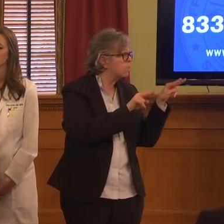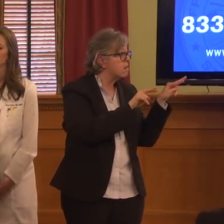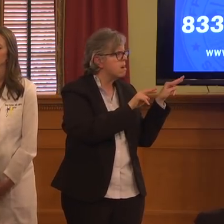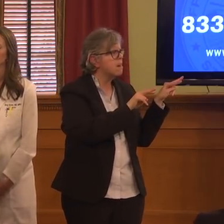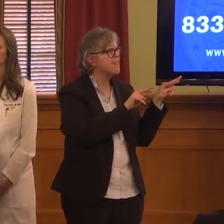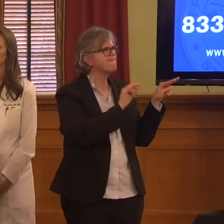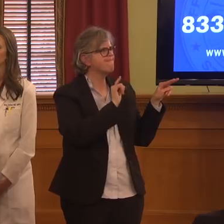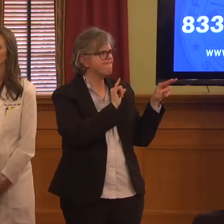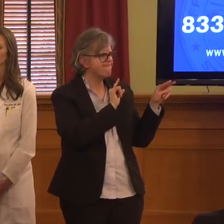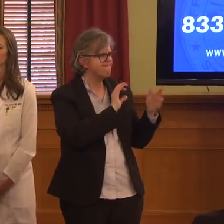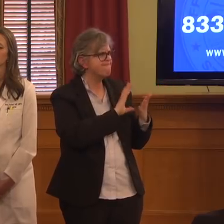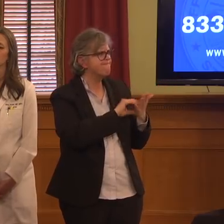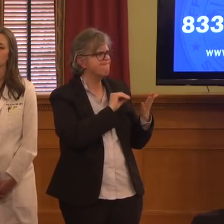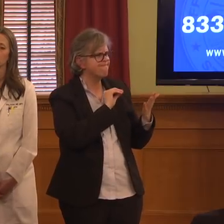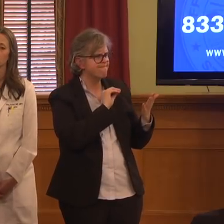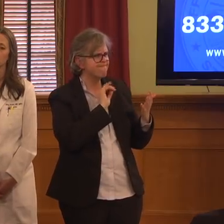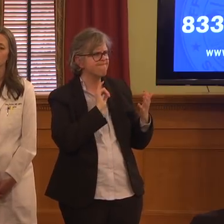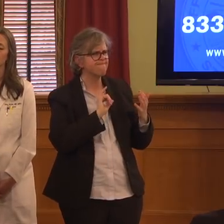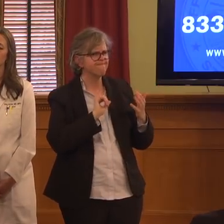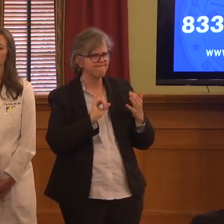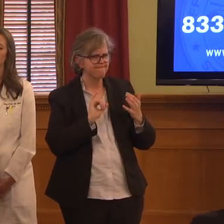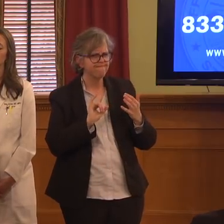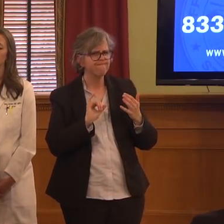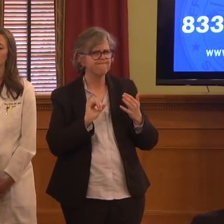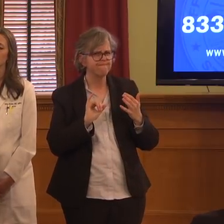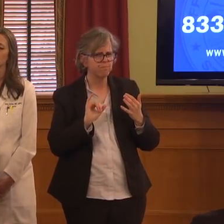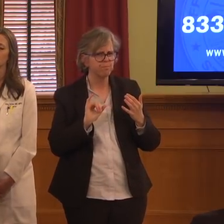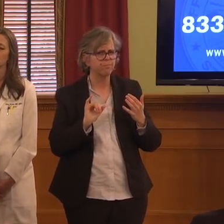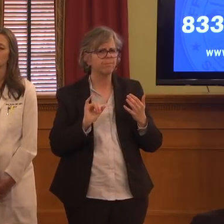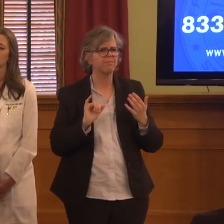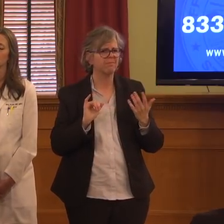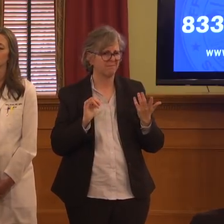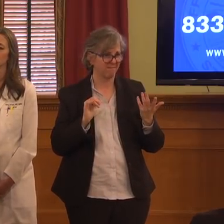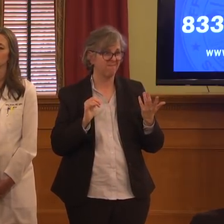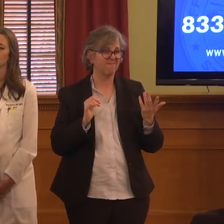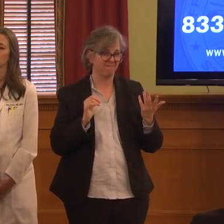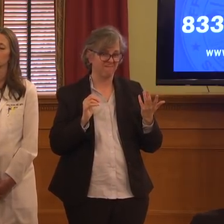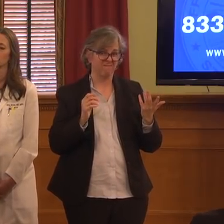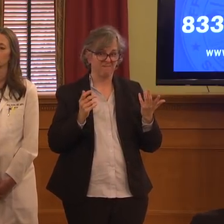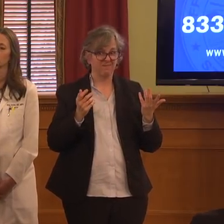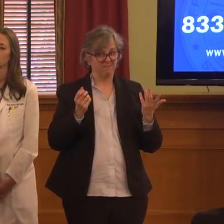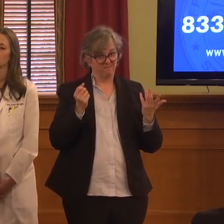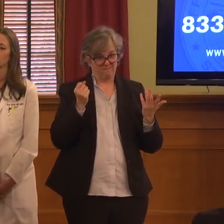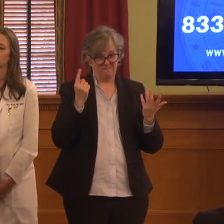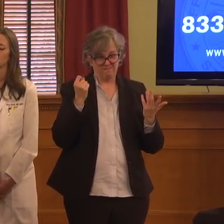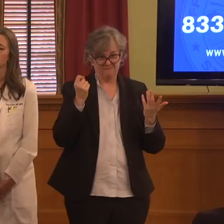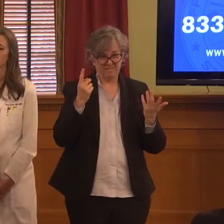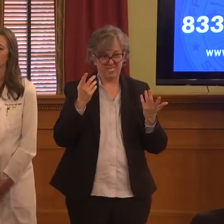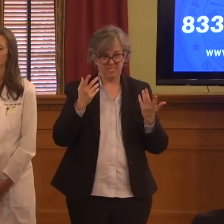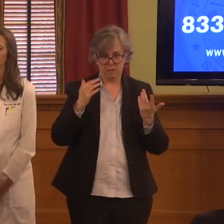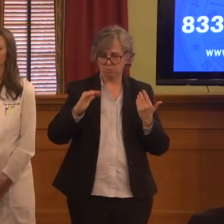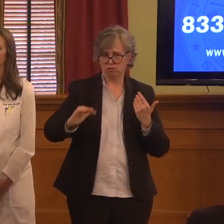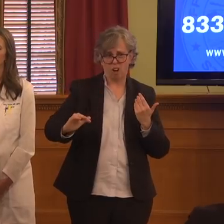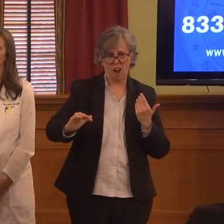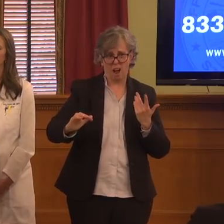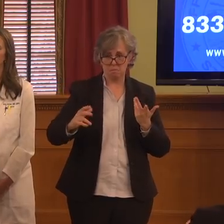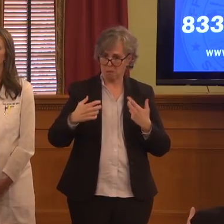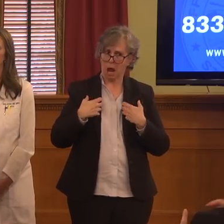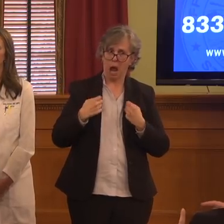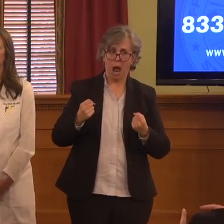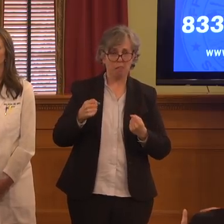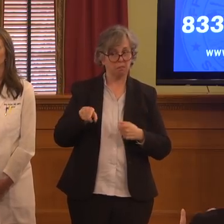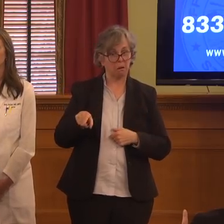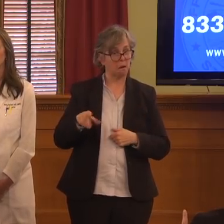unless a child has a medical problem, the risk of death for